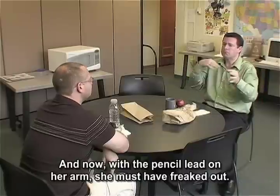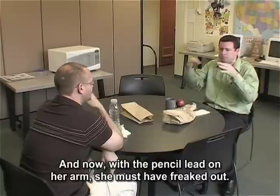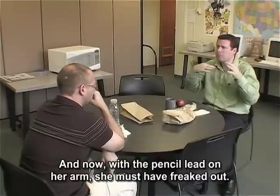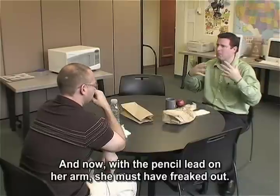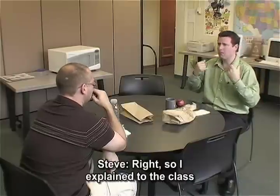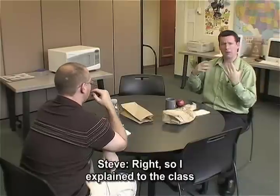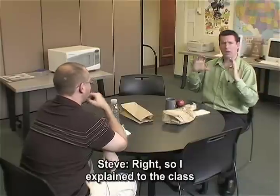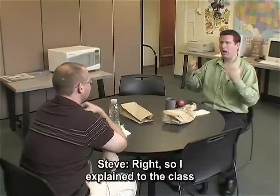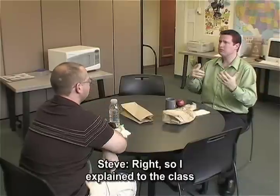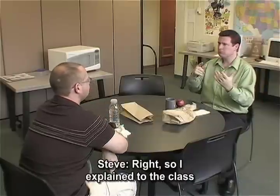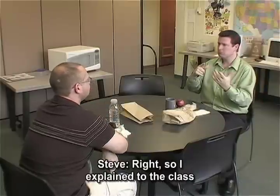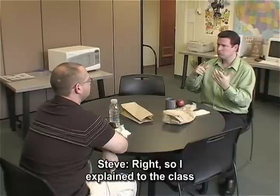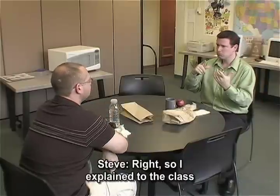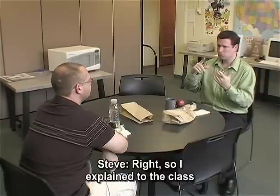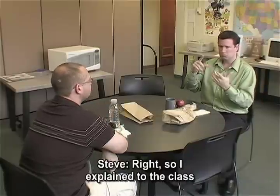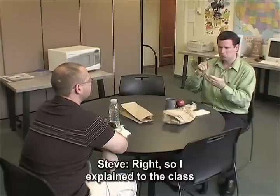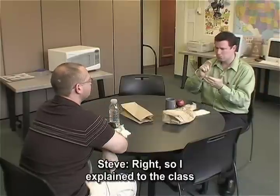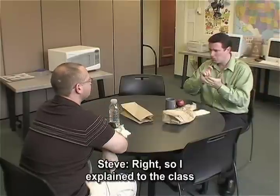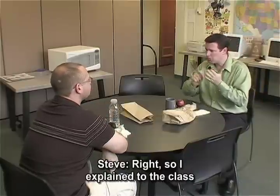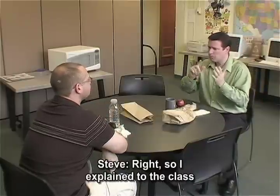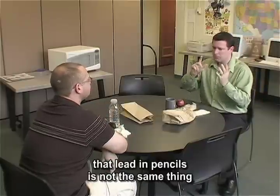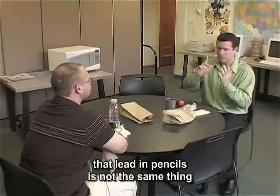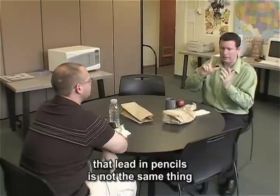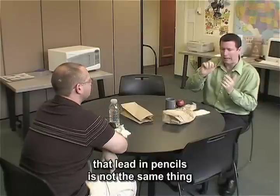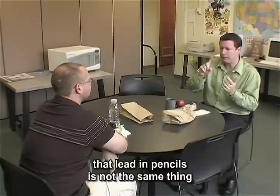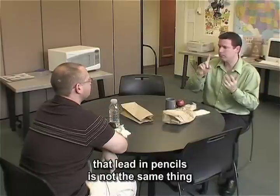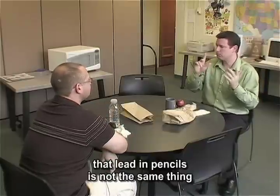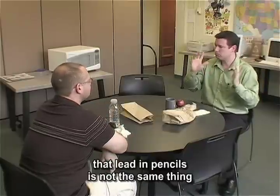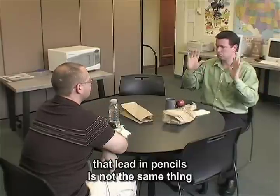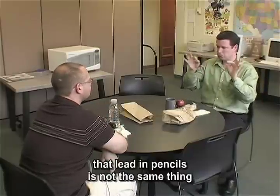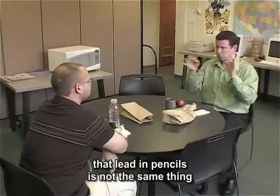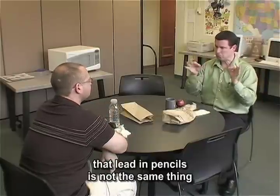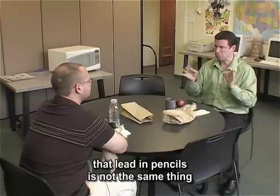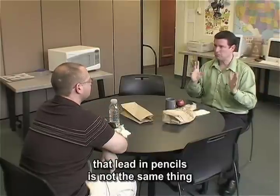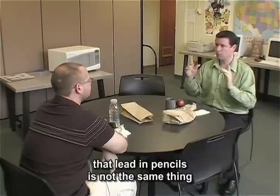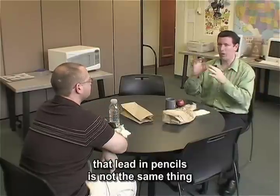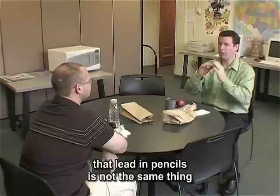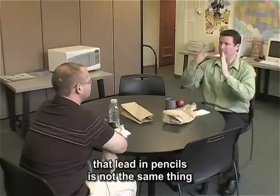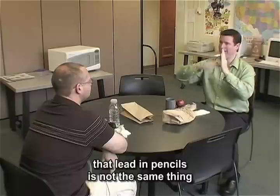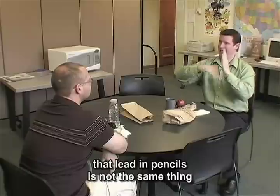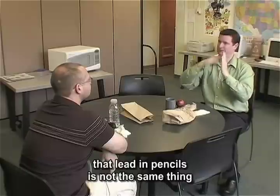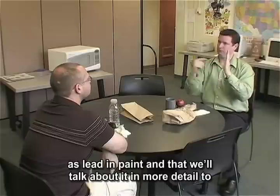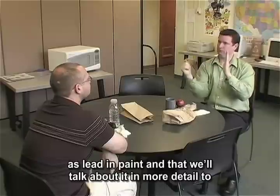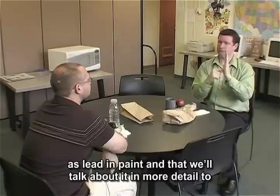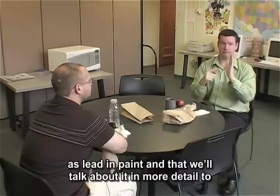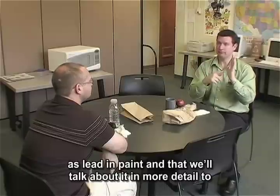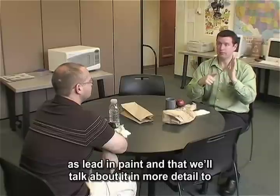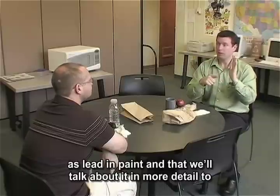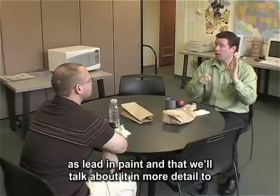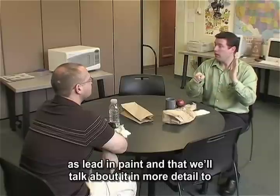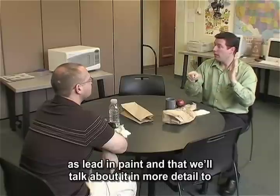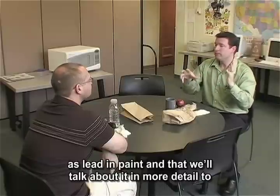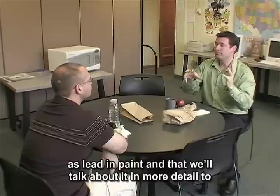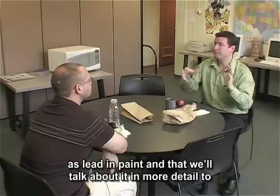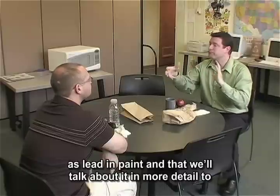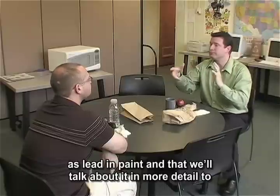Right, so I explained to the class that lead in pencils is not the same thing as lead in paint, and that we'll talk about